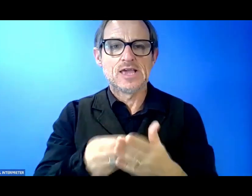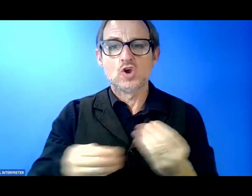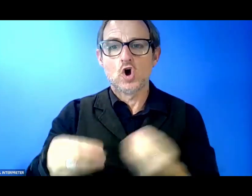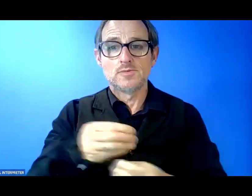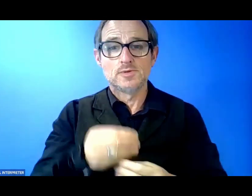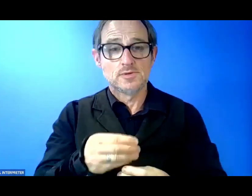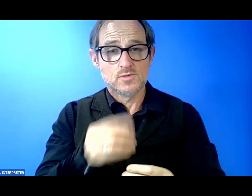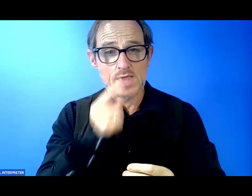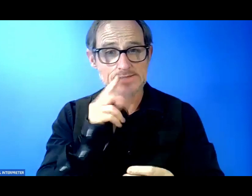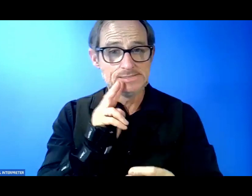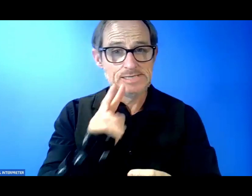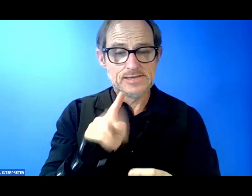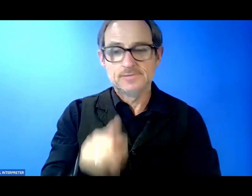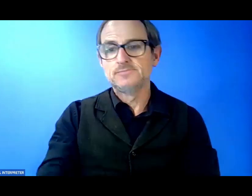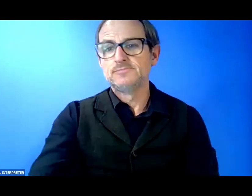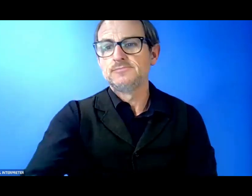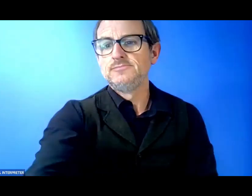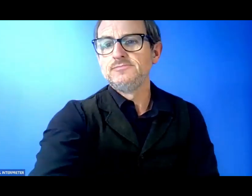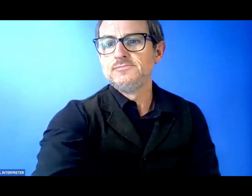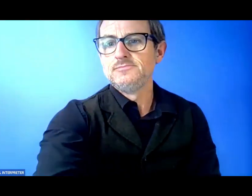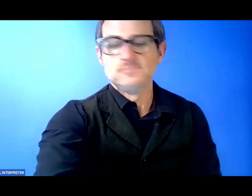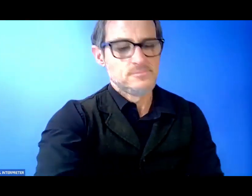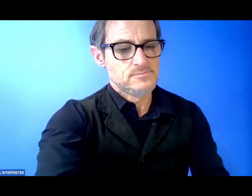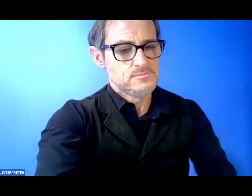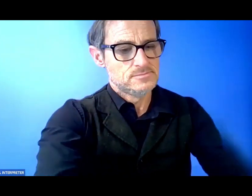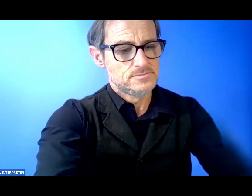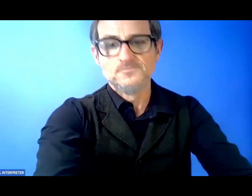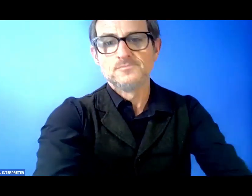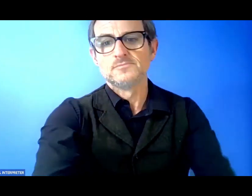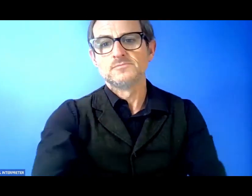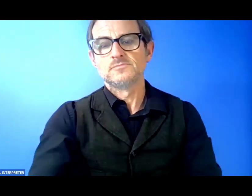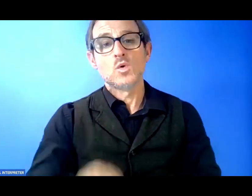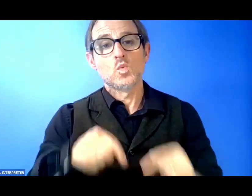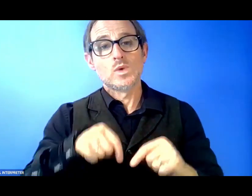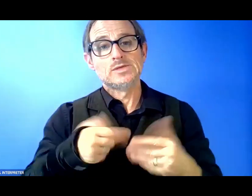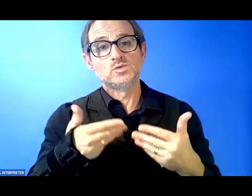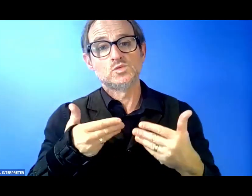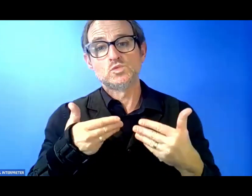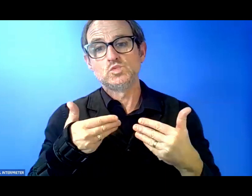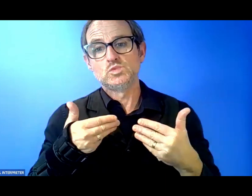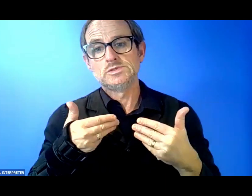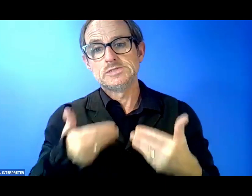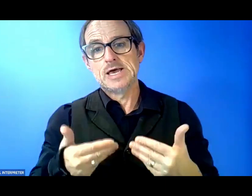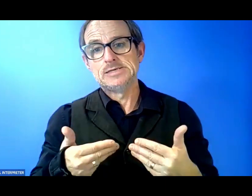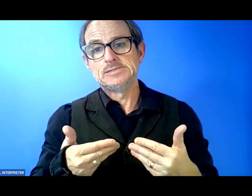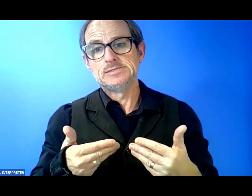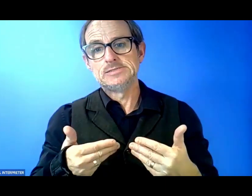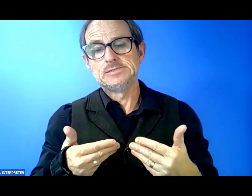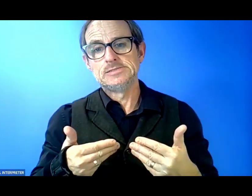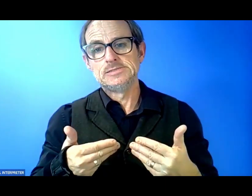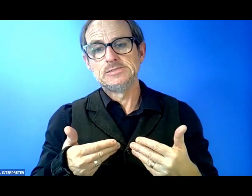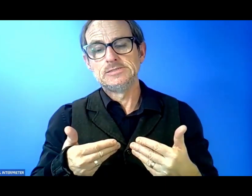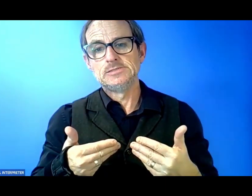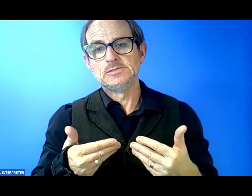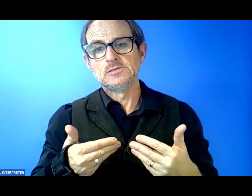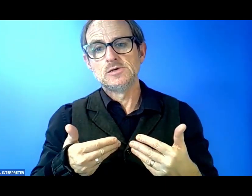visible on screen, but yeah, we localized the concept, and today we were in media. We are now trending because